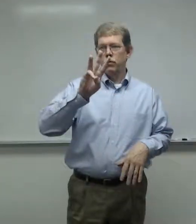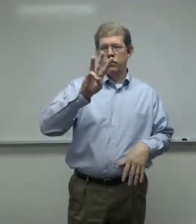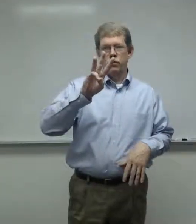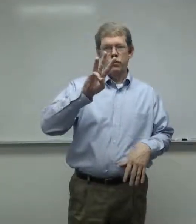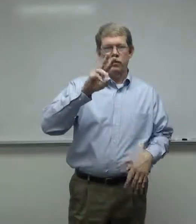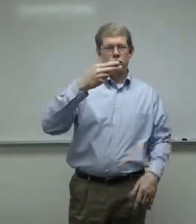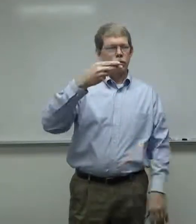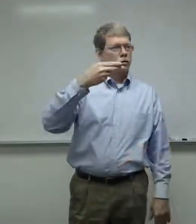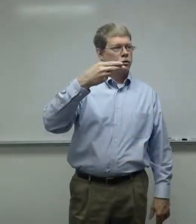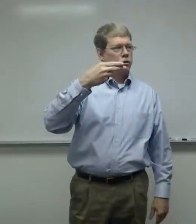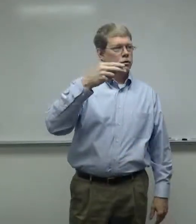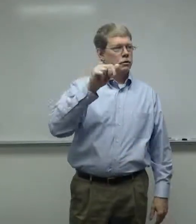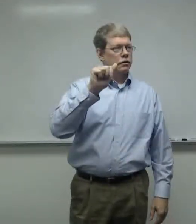Well,